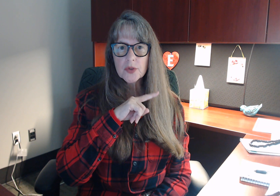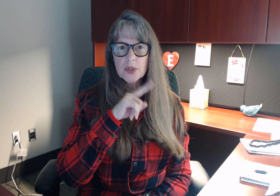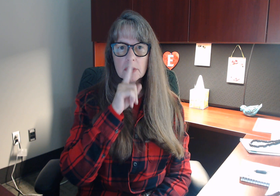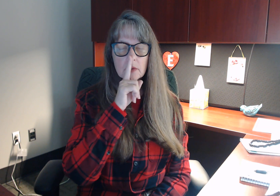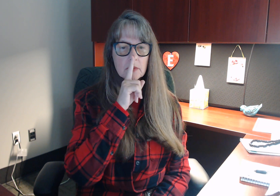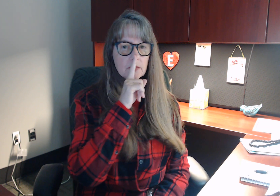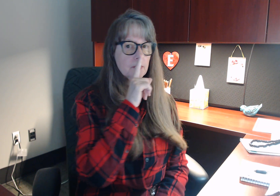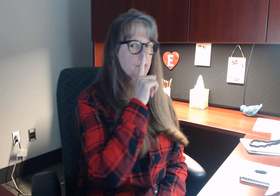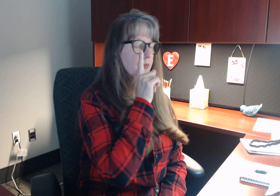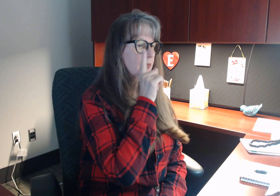false,